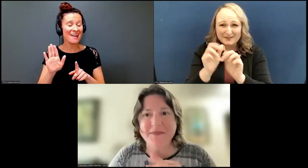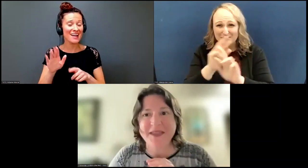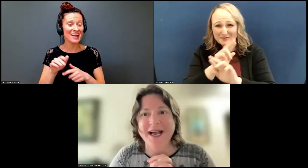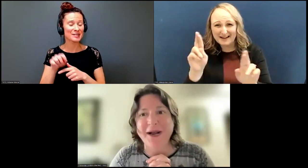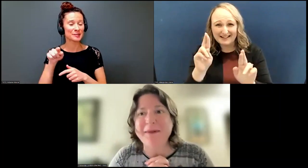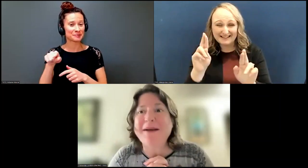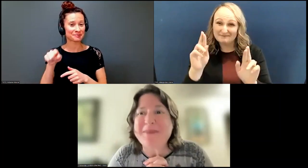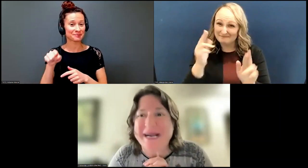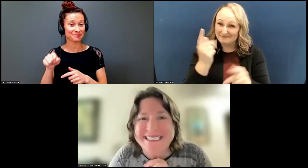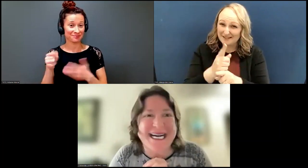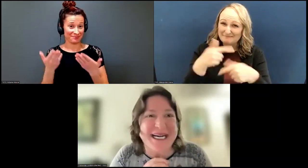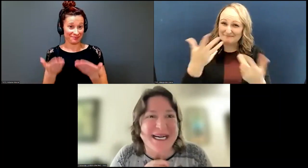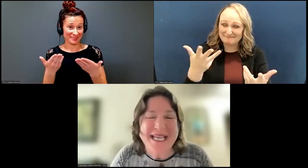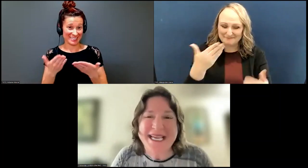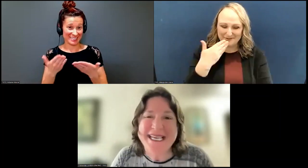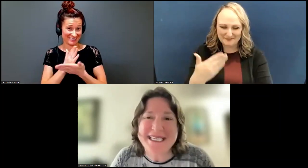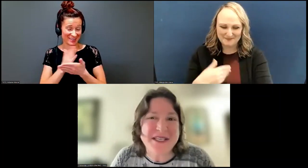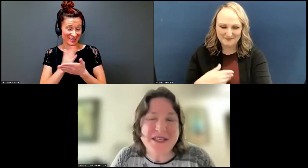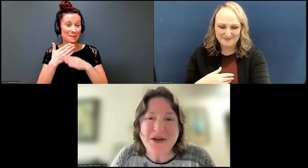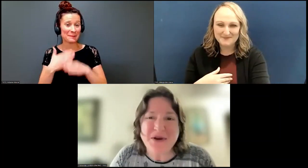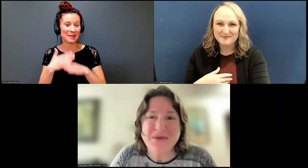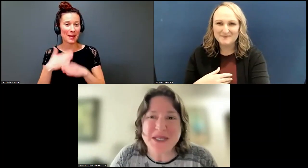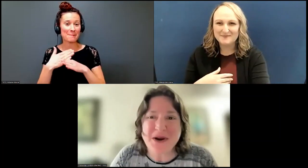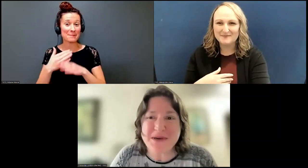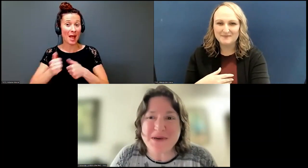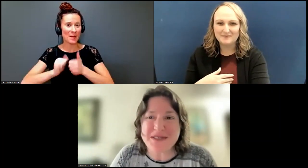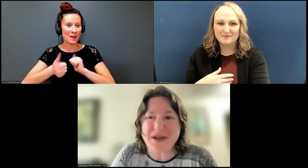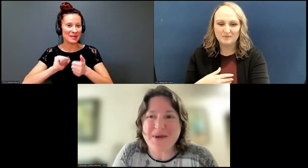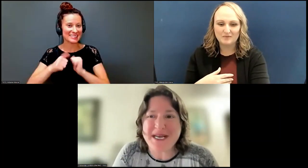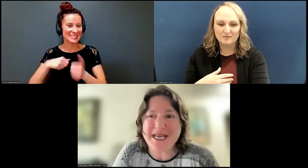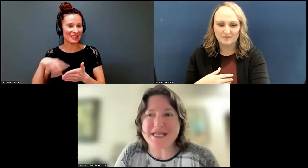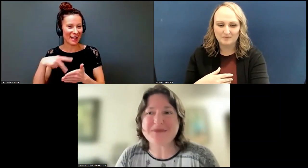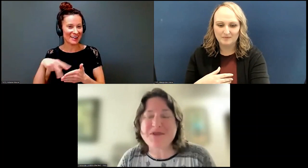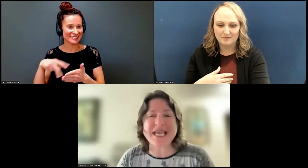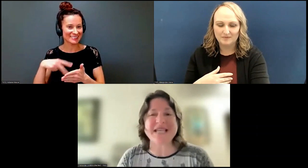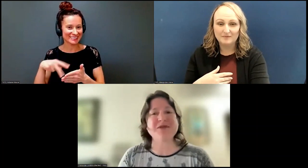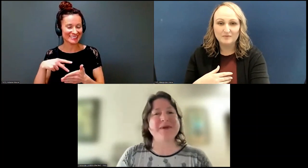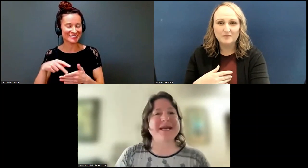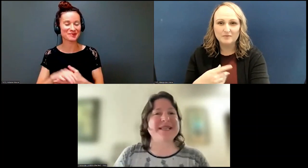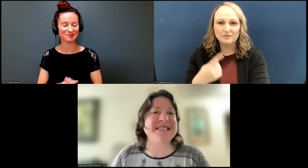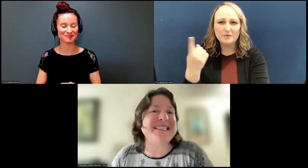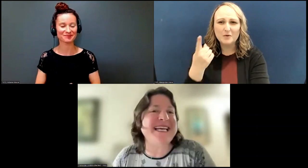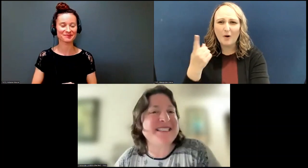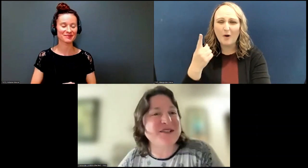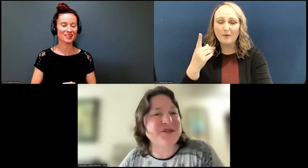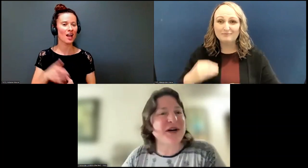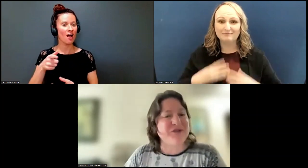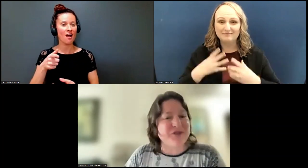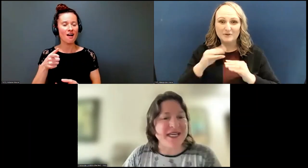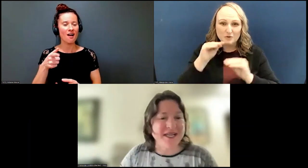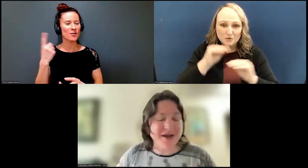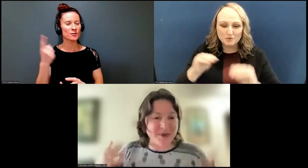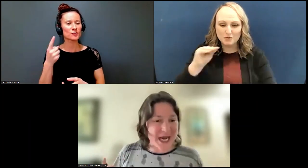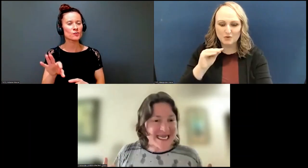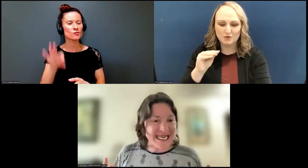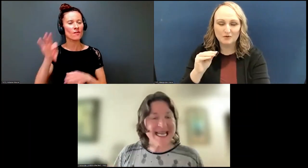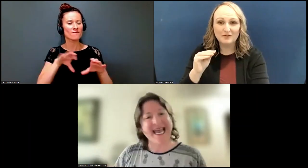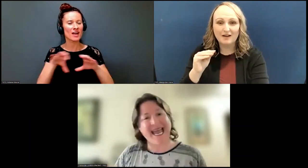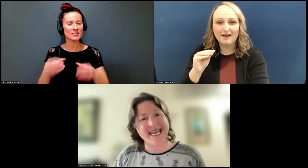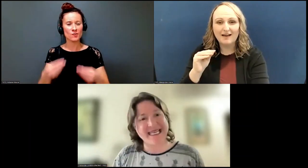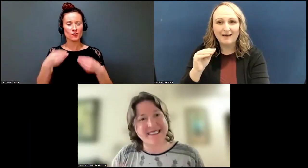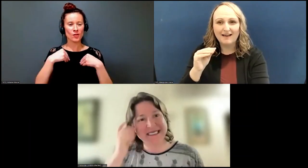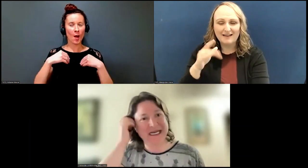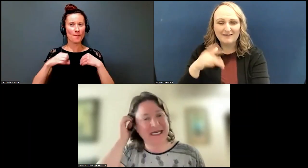sounded. But you really always find a way to get us moving and to remind us that dance is for every